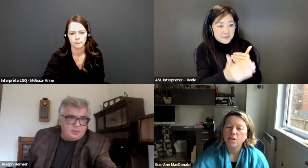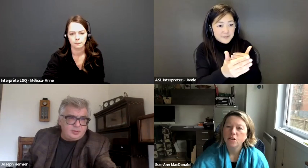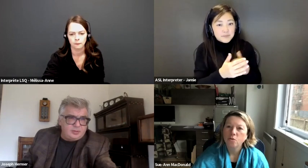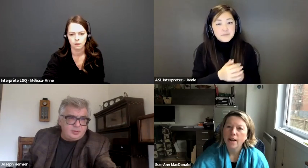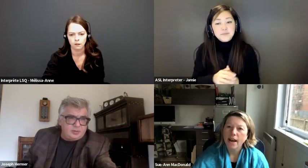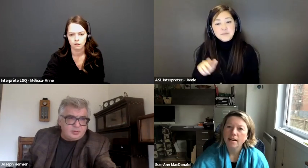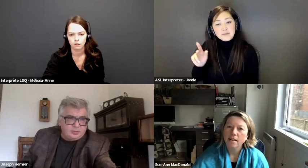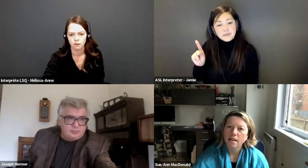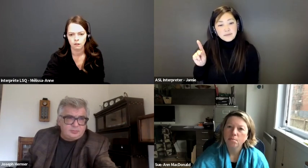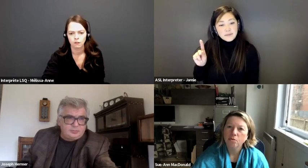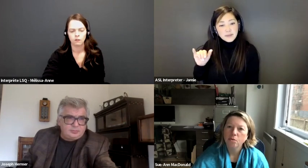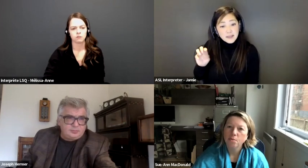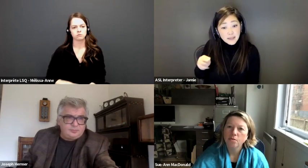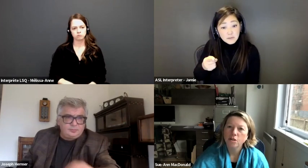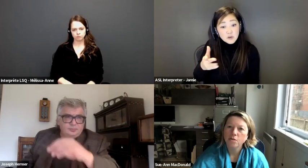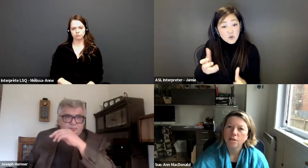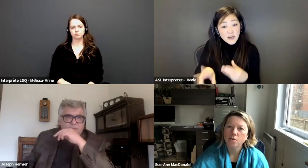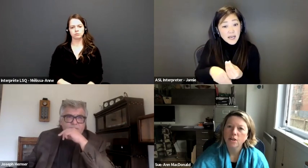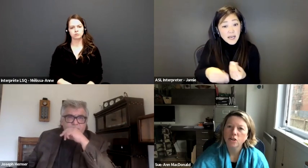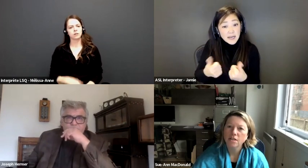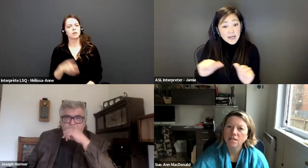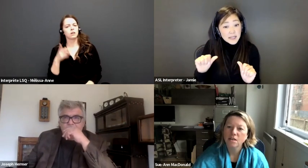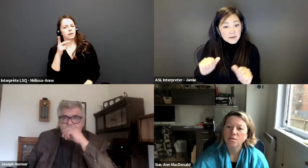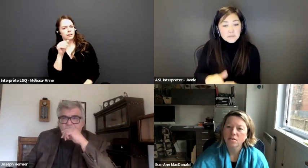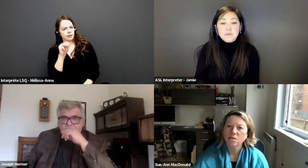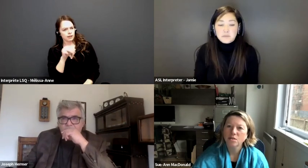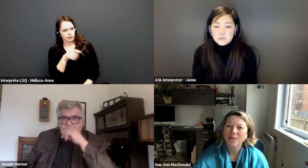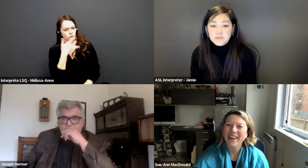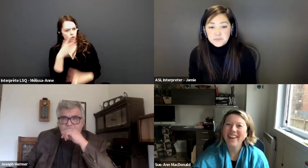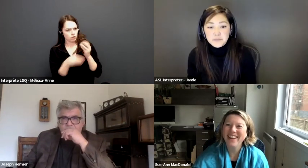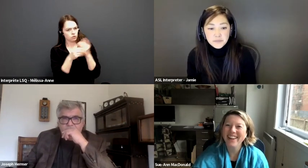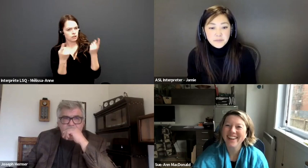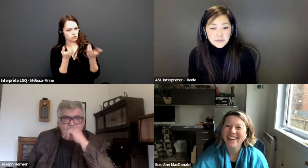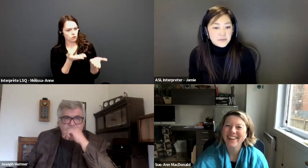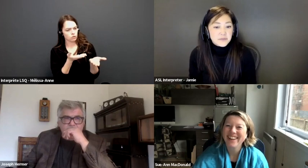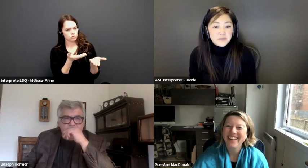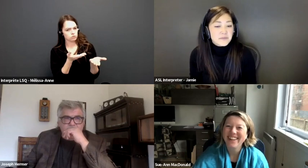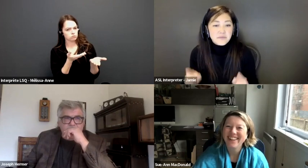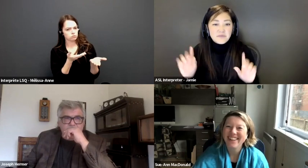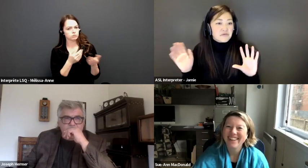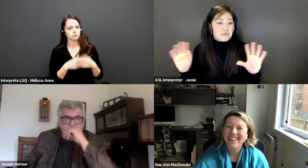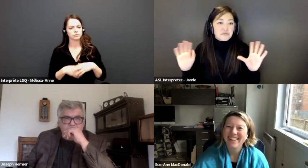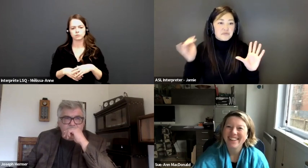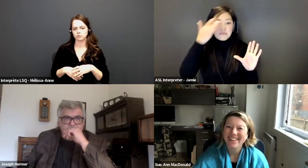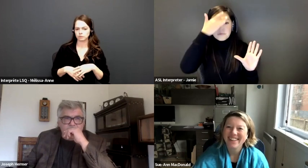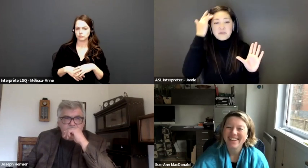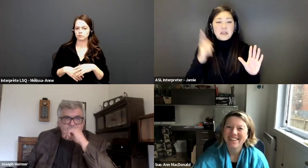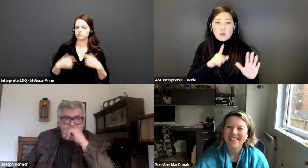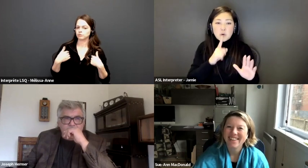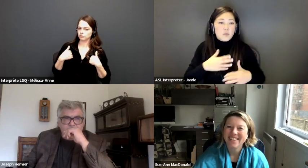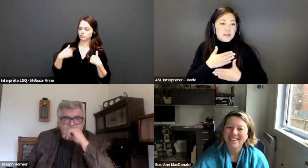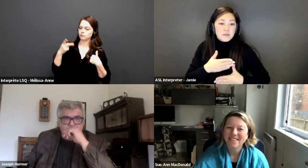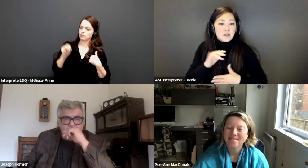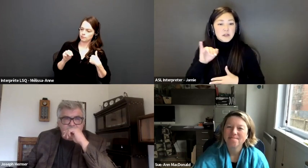Kim, did you want to add anything before we move on to another question? No, it's okay. I really appreciate